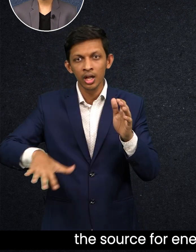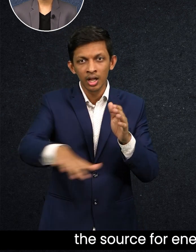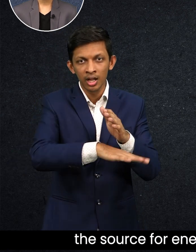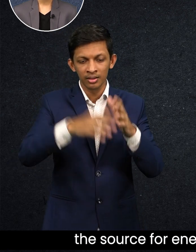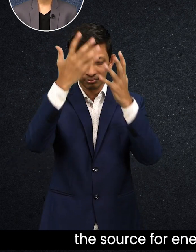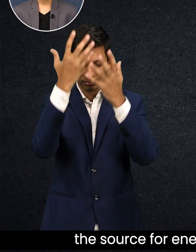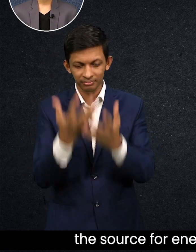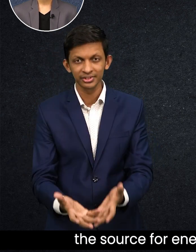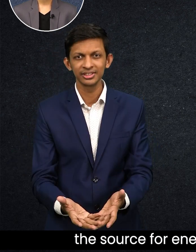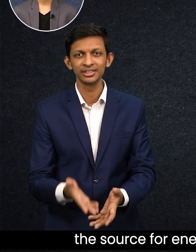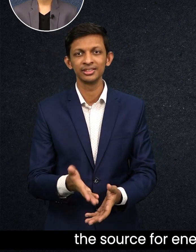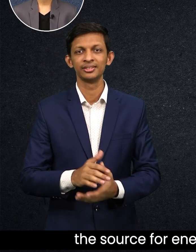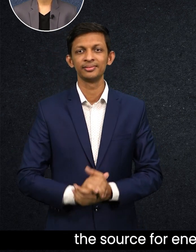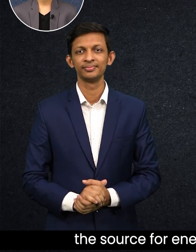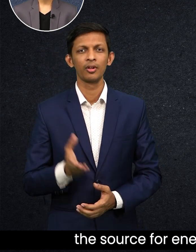force.